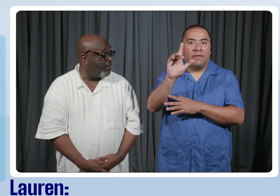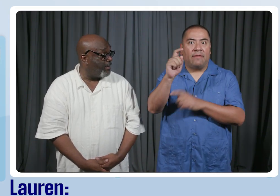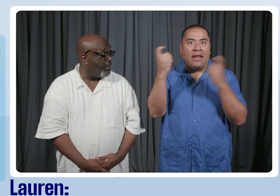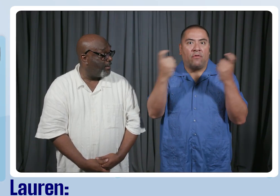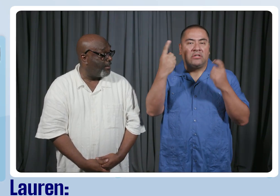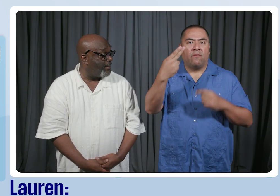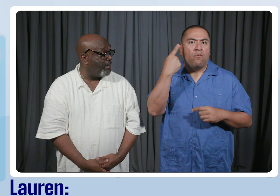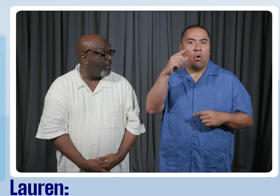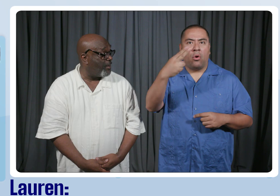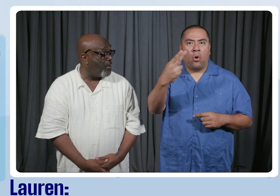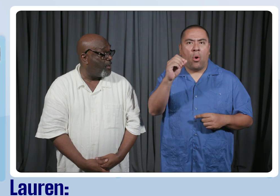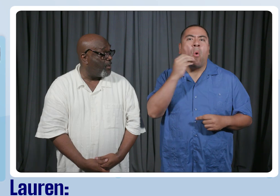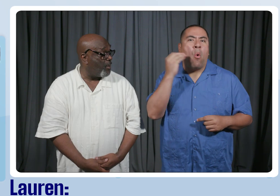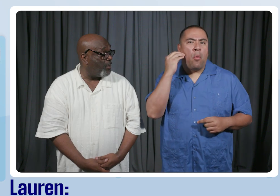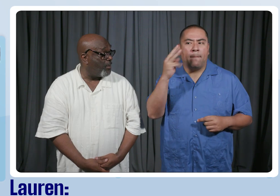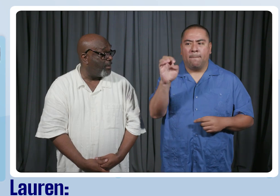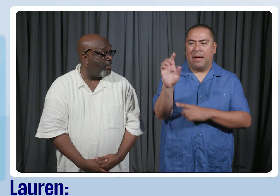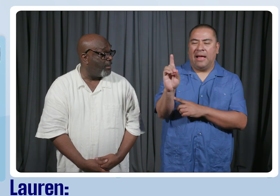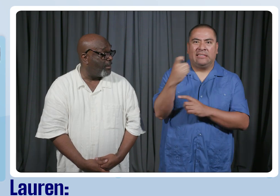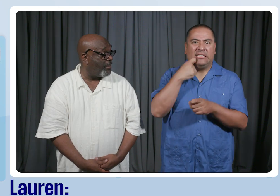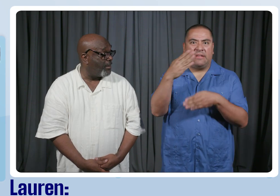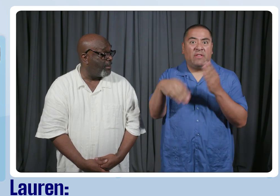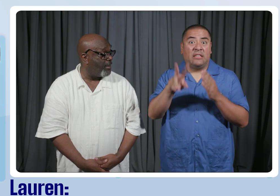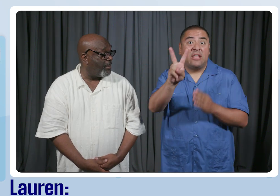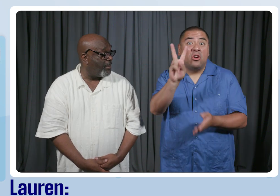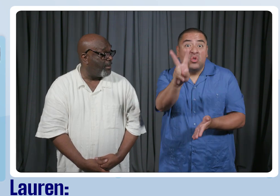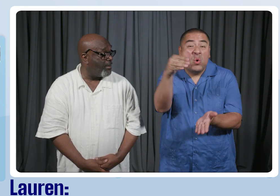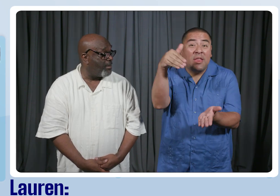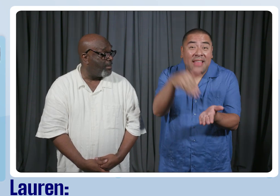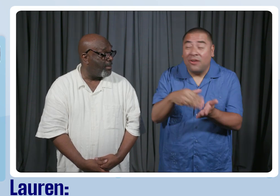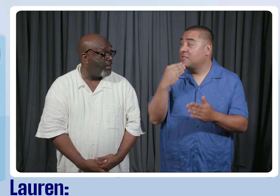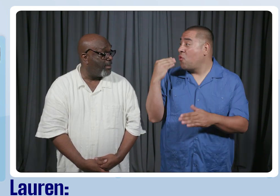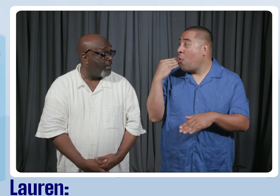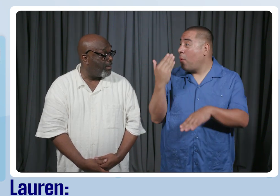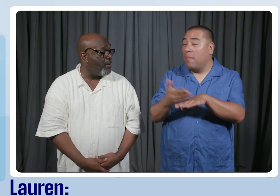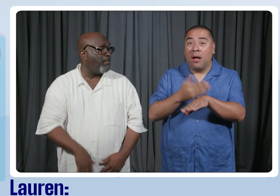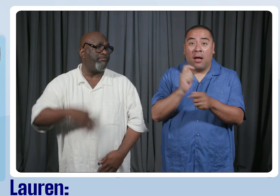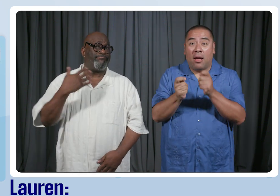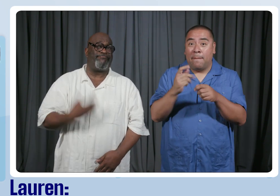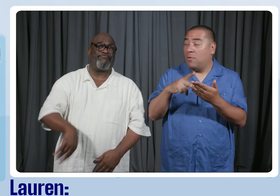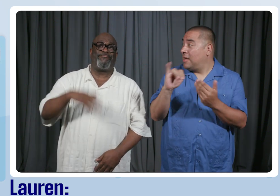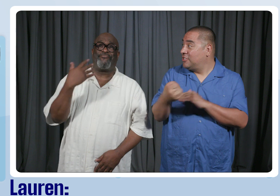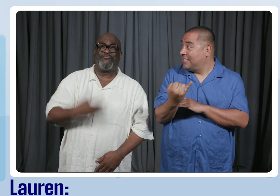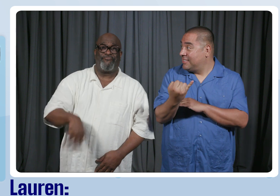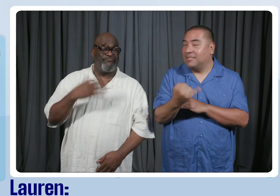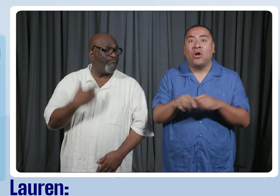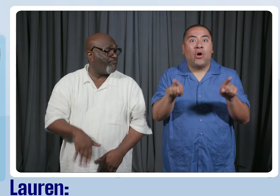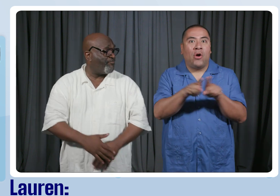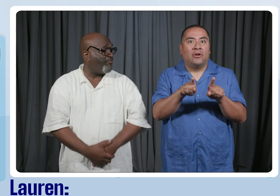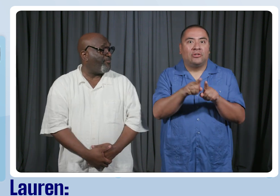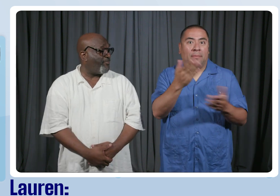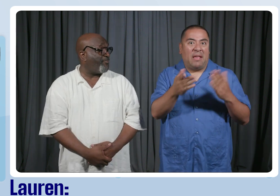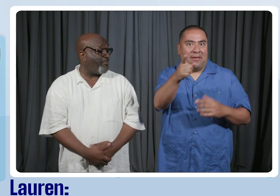HomeMod, and they have just completed their 2000th Home Modification project. In addition, as